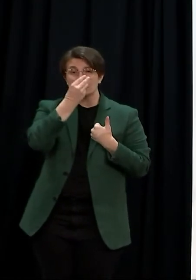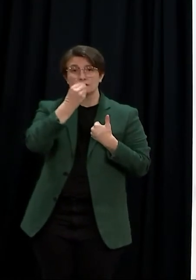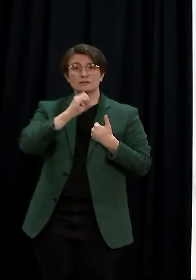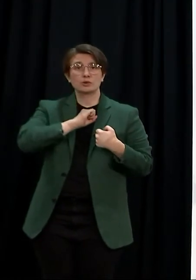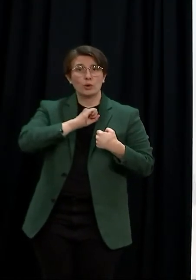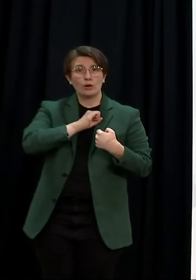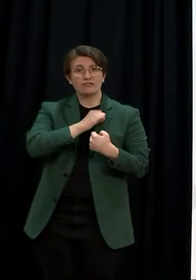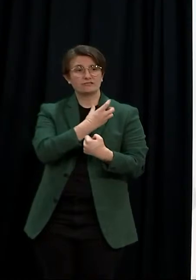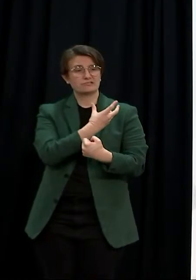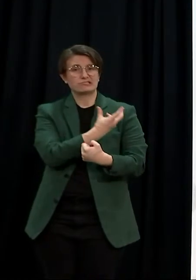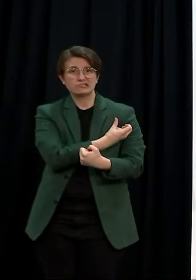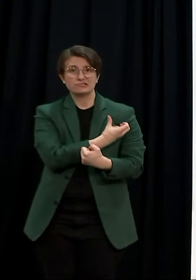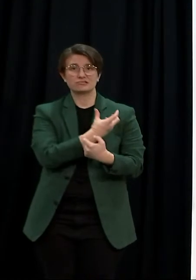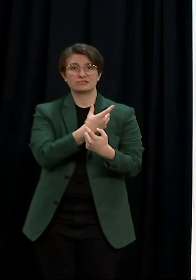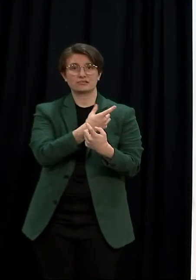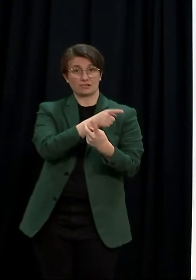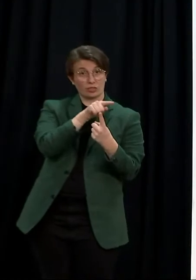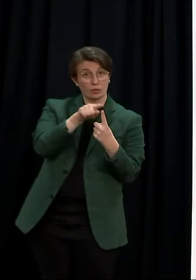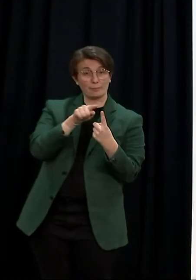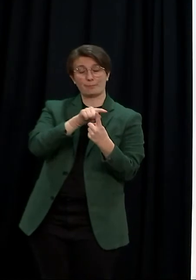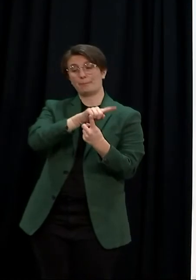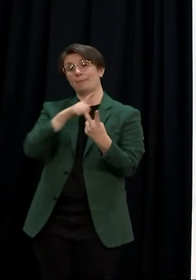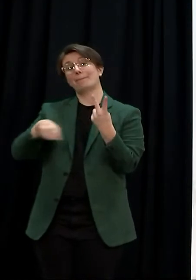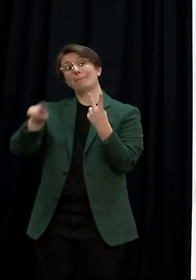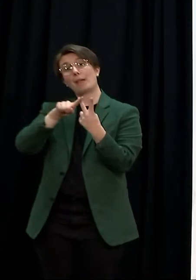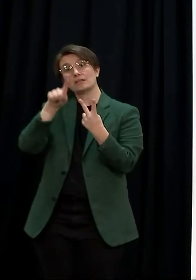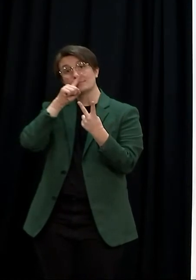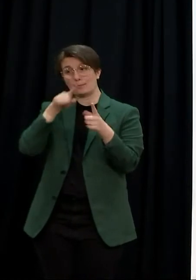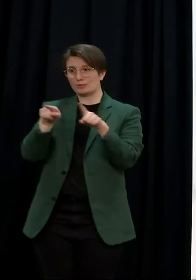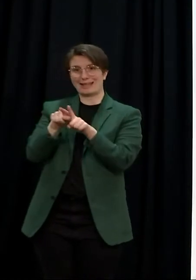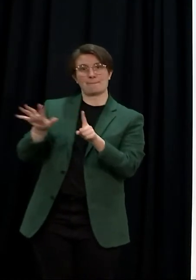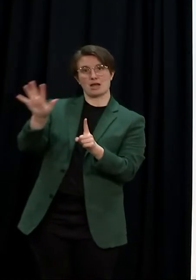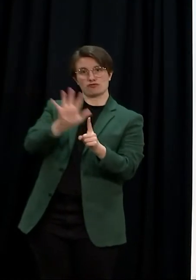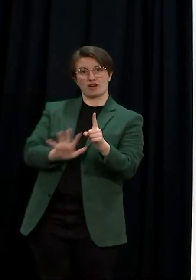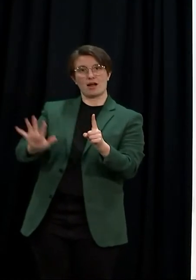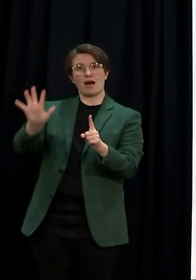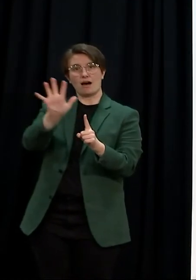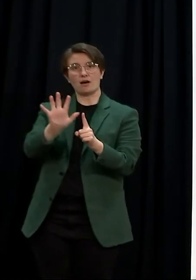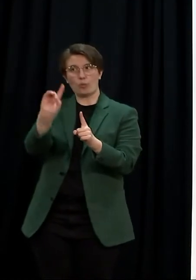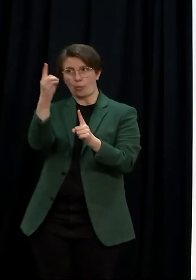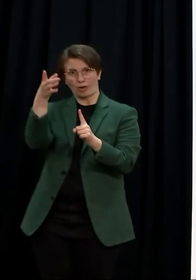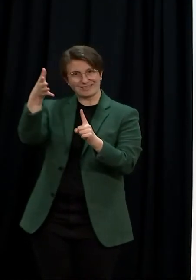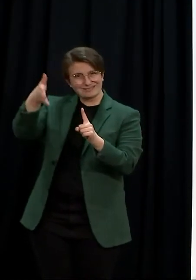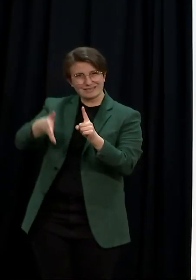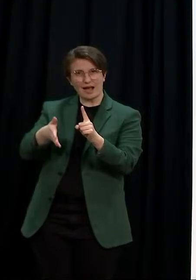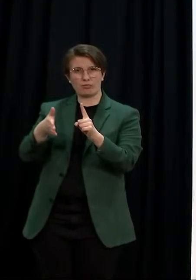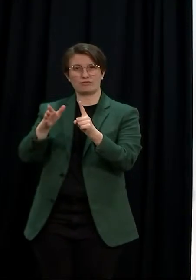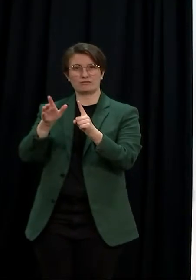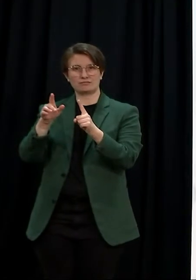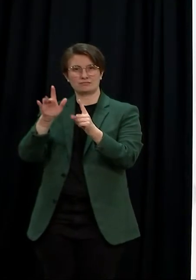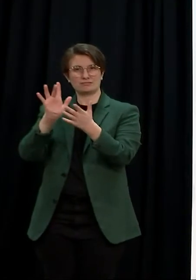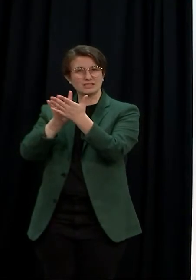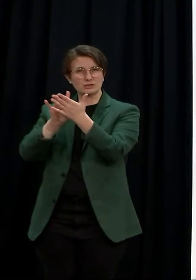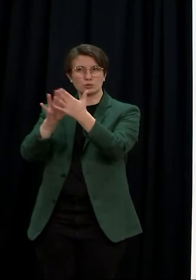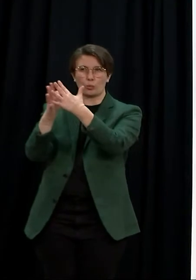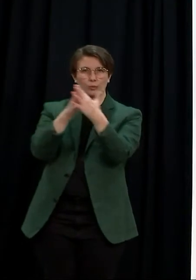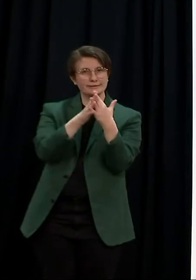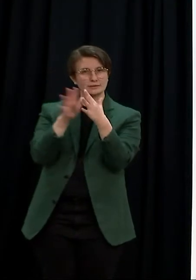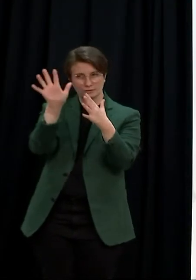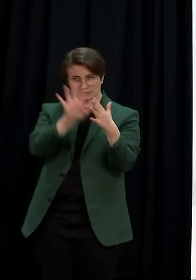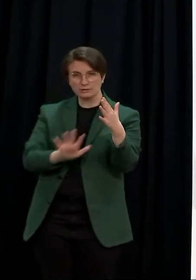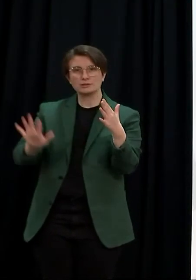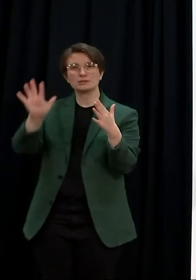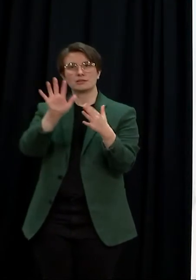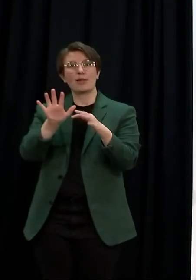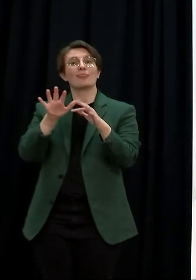the last week, then that will help us just confirm that there's not those ongoing chains of transmission in the community. So that's important.